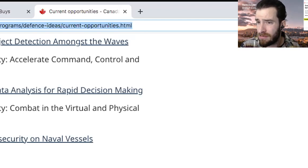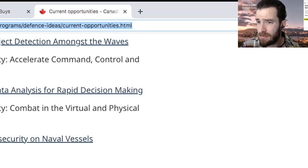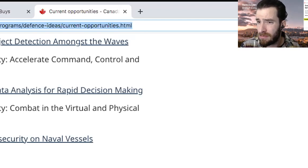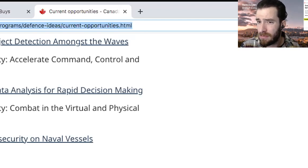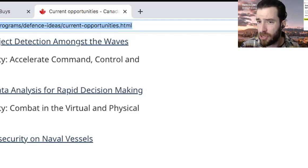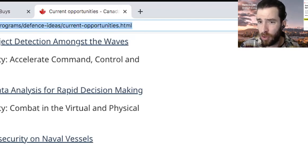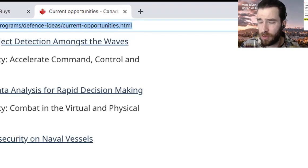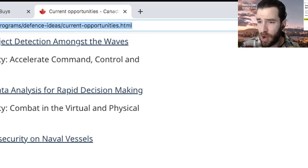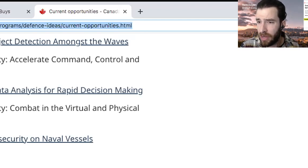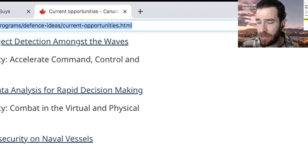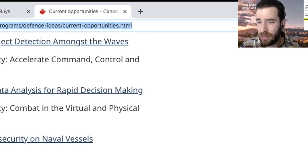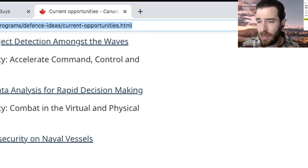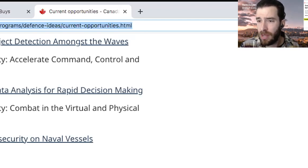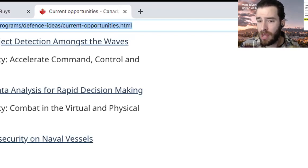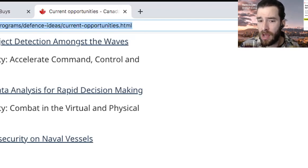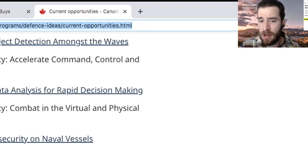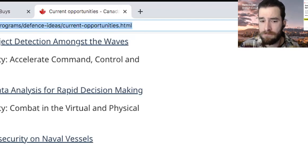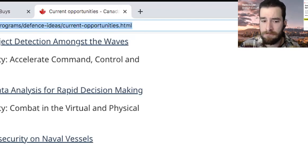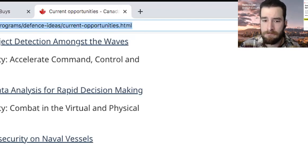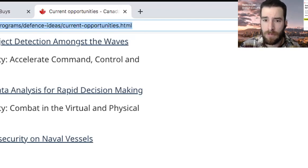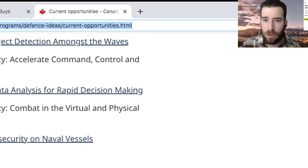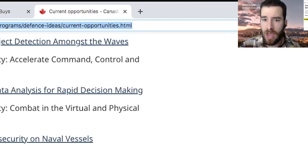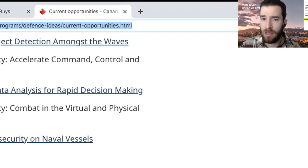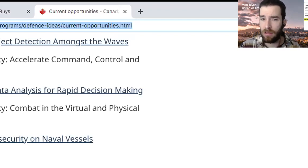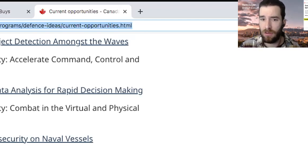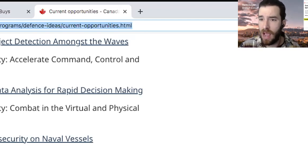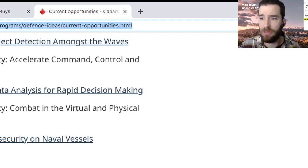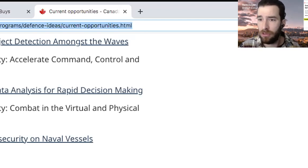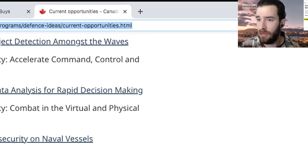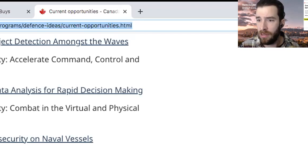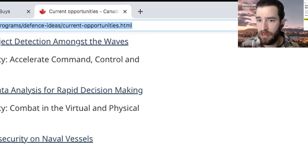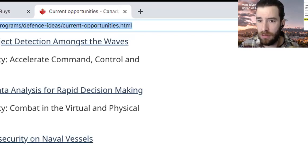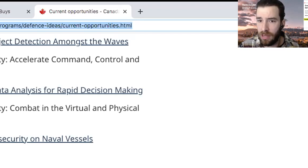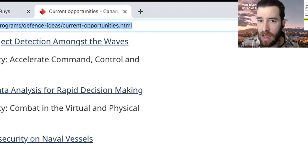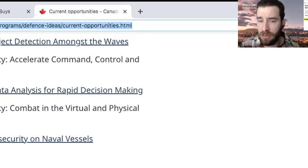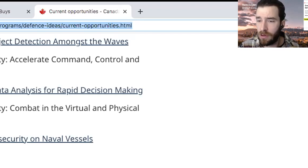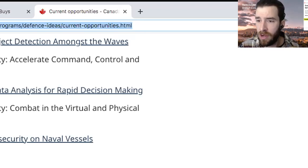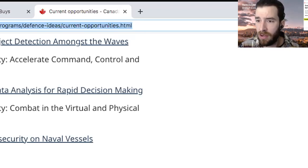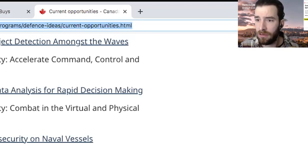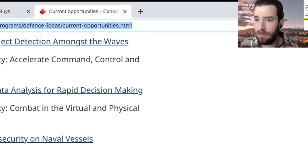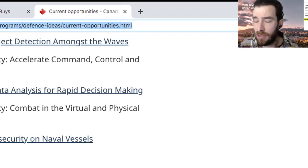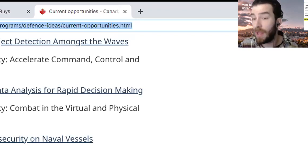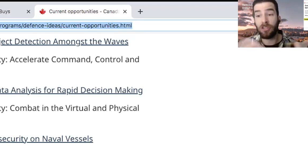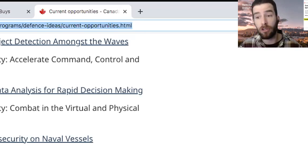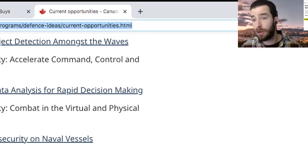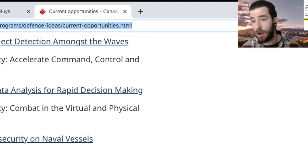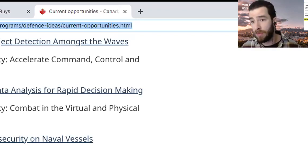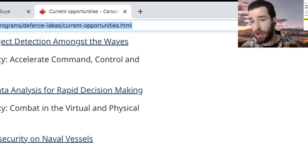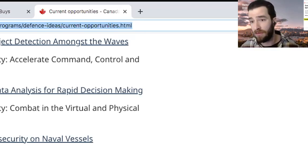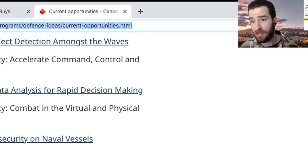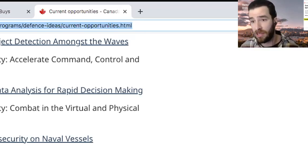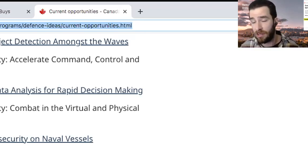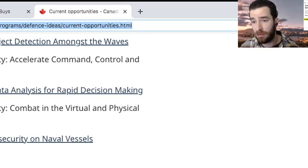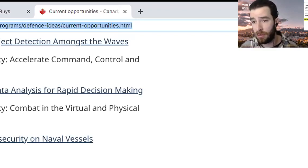are sole proprietors. So yeah, absolutely, it happens quite often. Depends on the